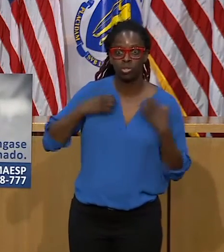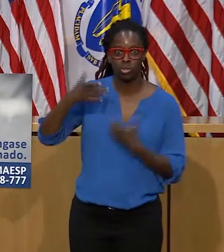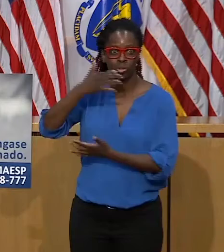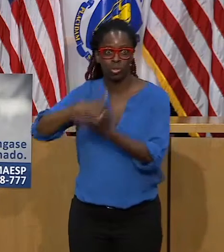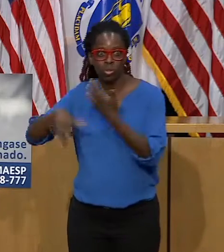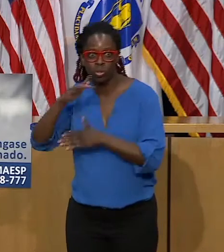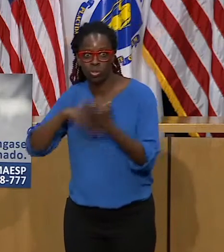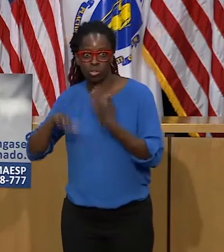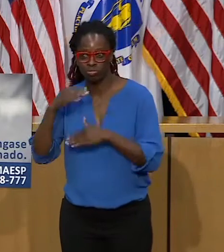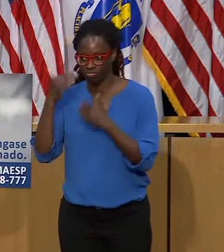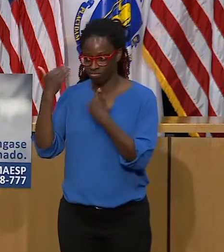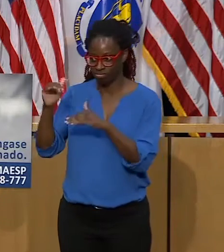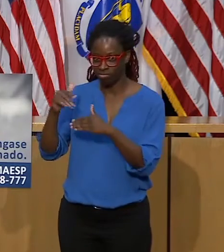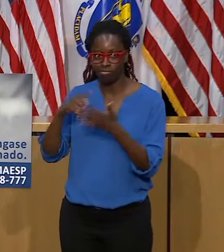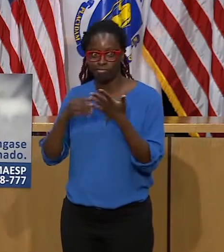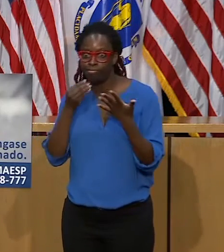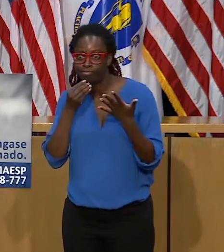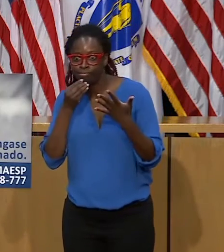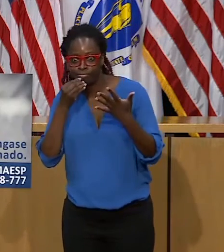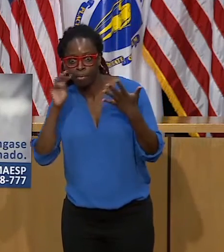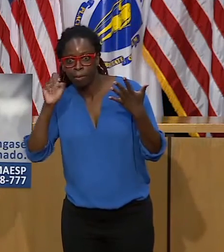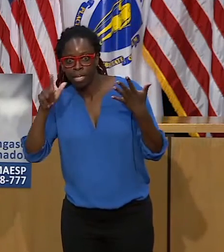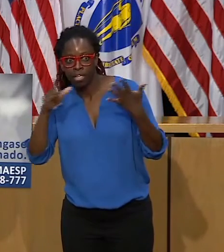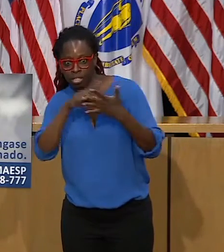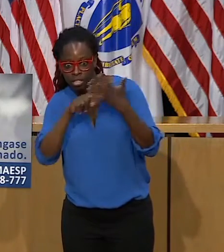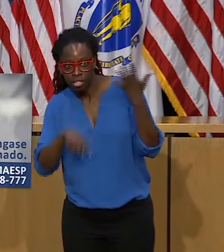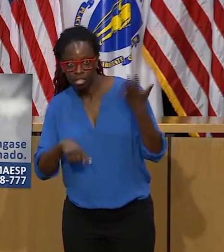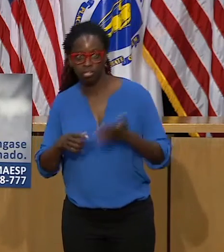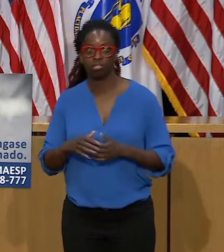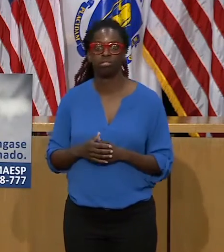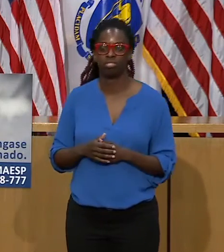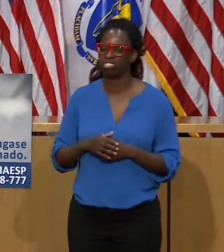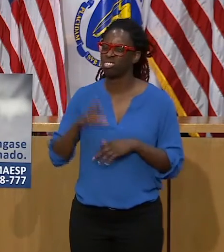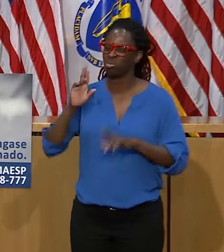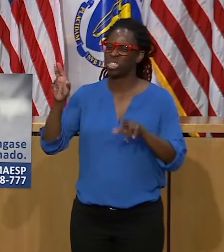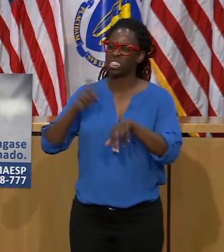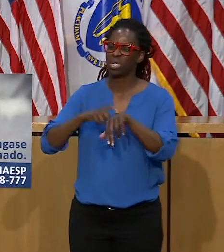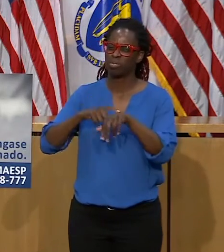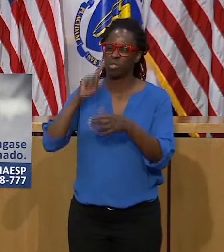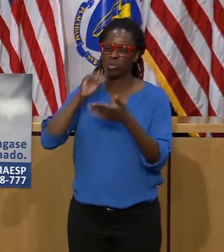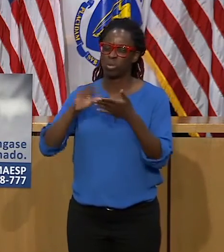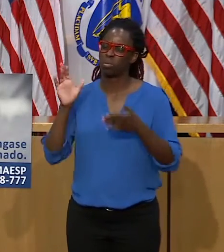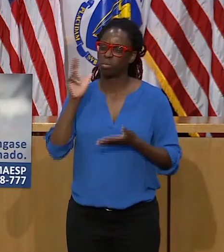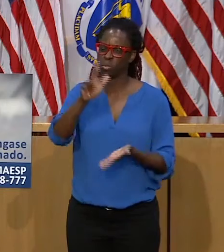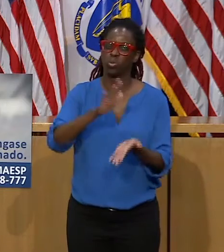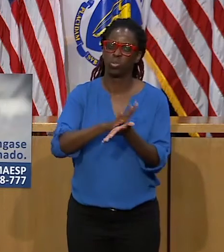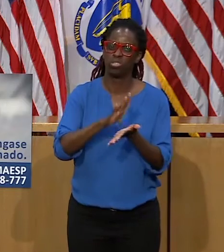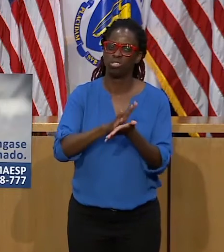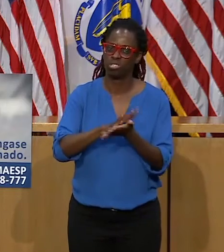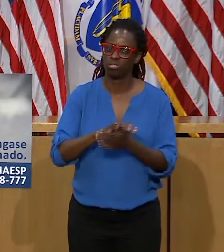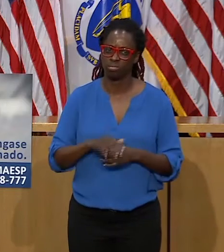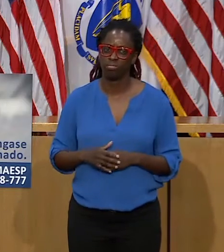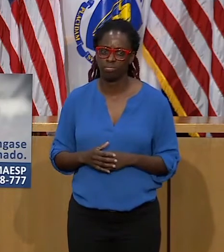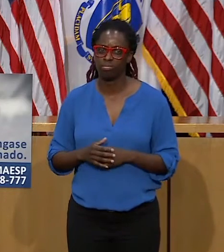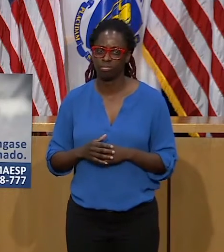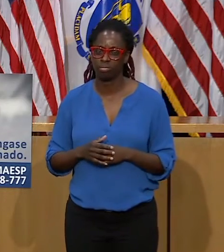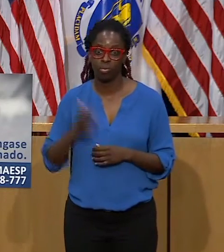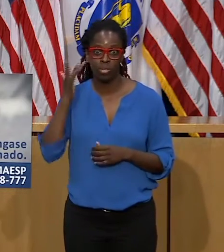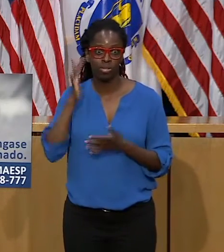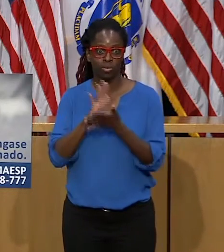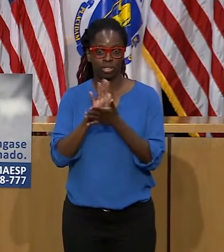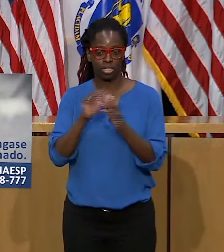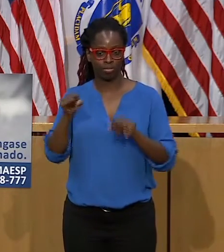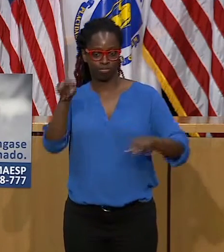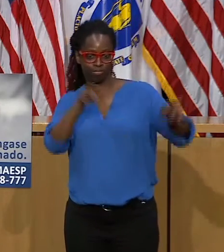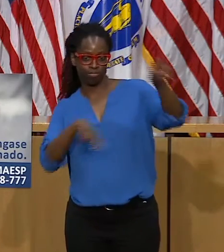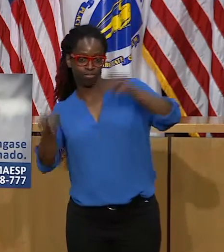are in home or community environments that are not always as well monitored and safe as the school itself. So even